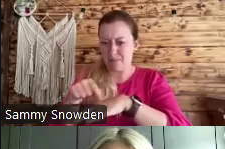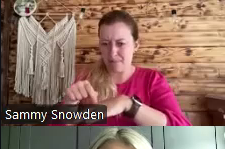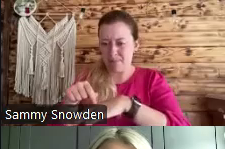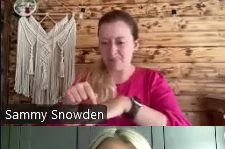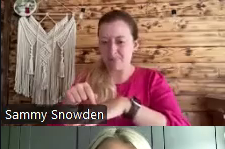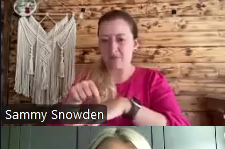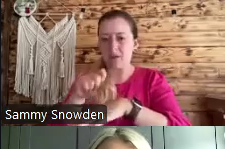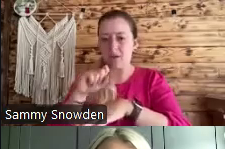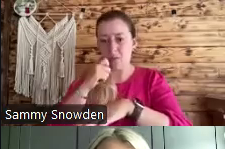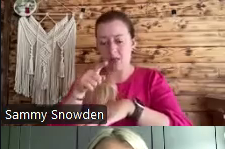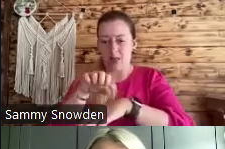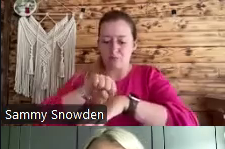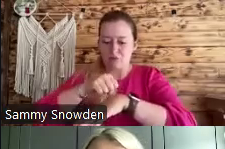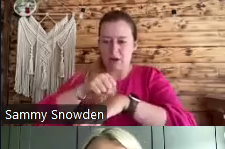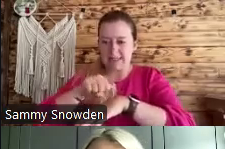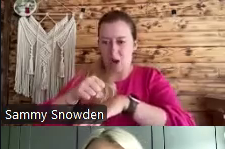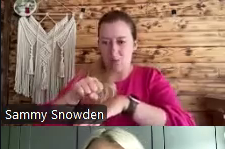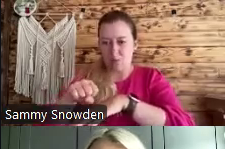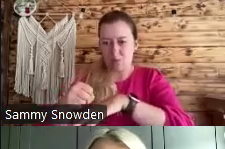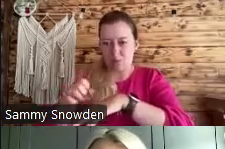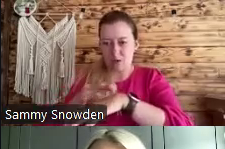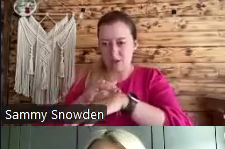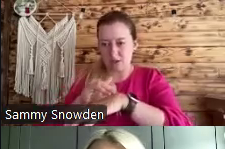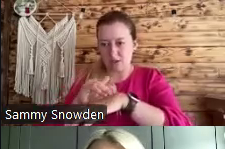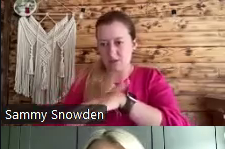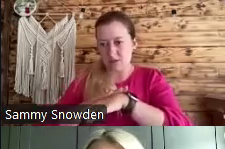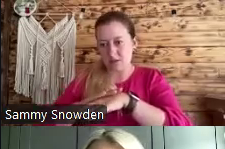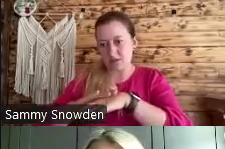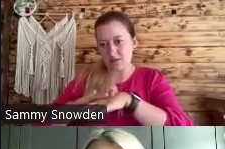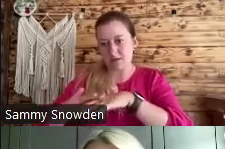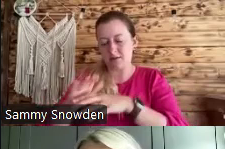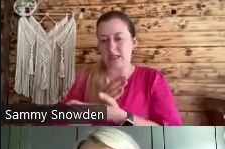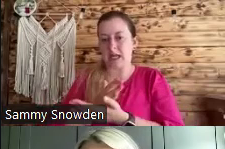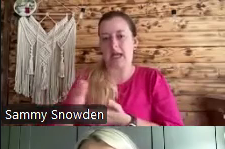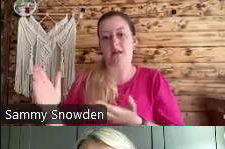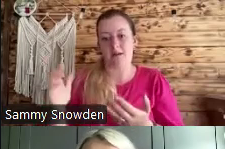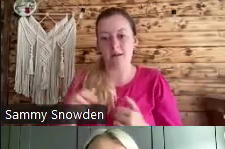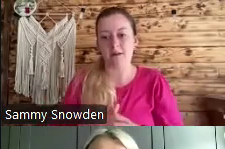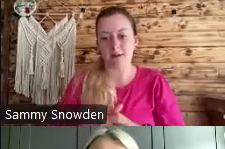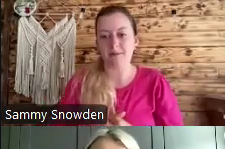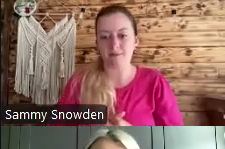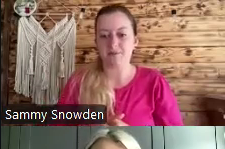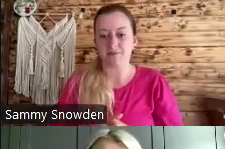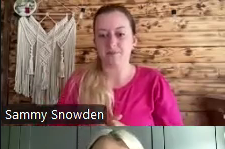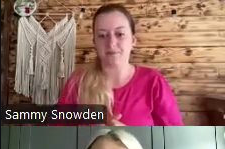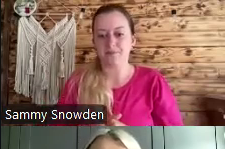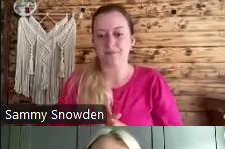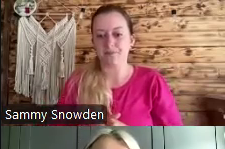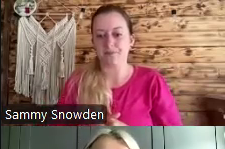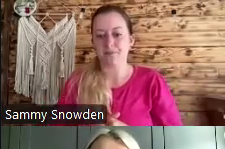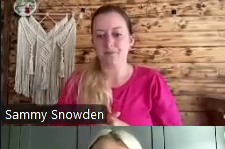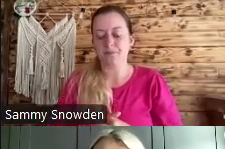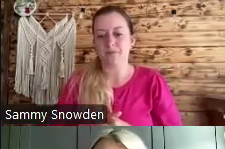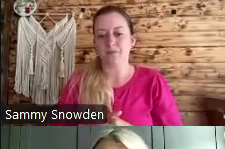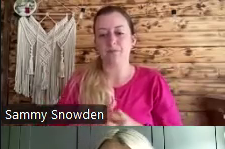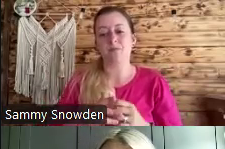in, but also increase your dose of Terrazyme. If you've got skin issues, I would be taking Terrazyme not only with my meal,